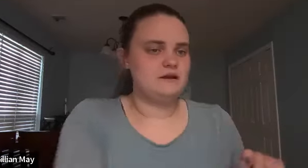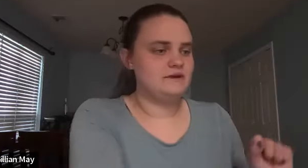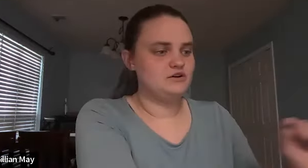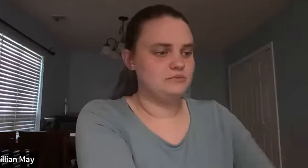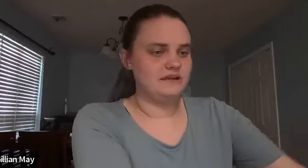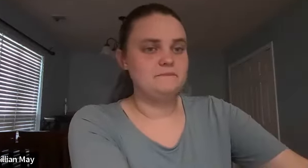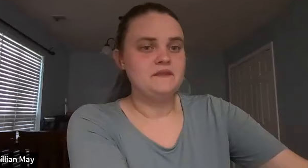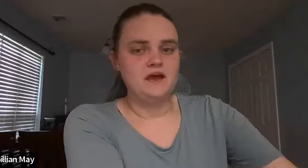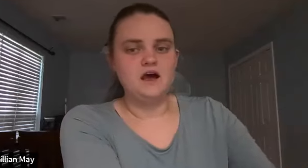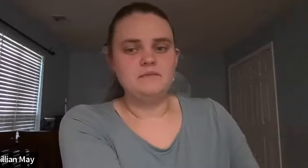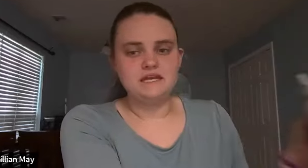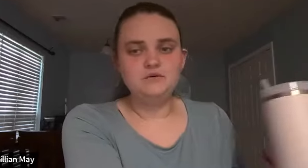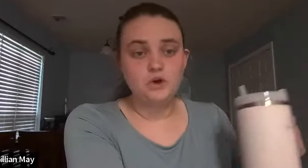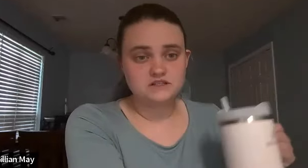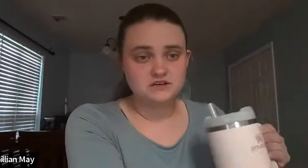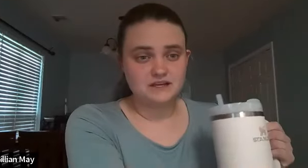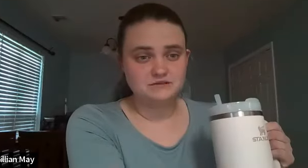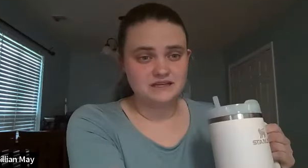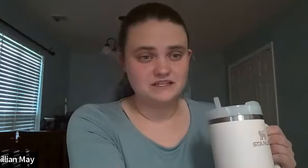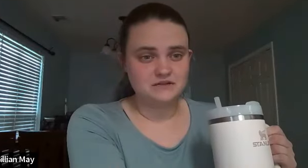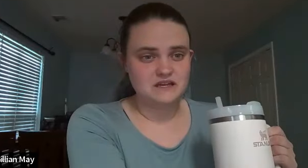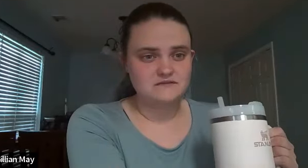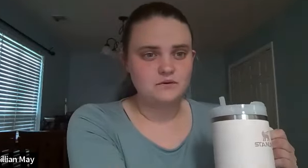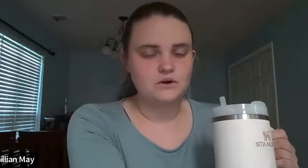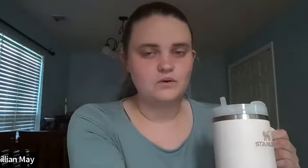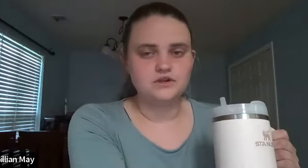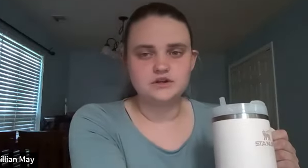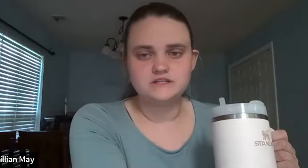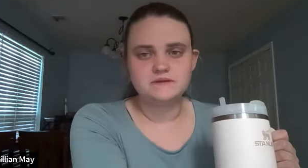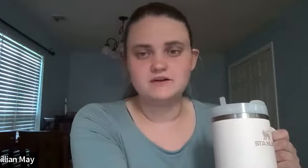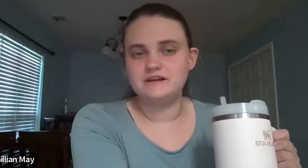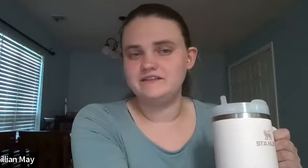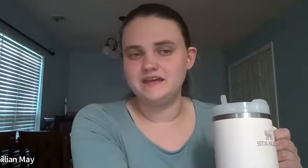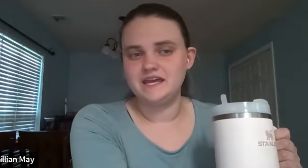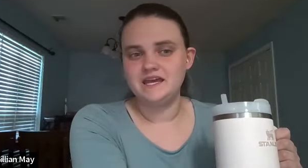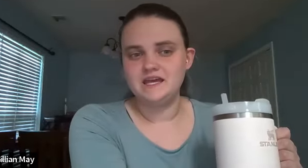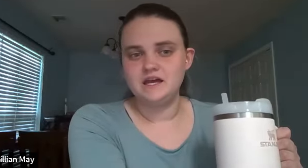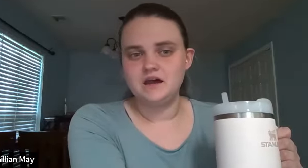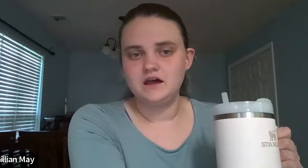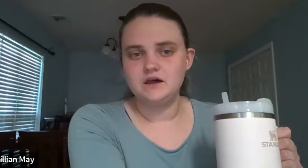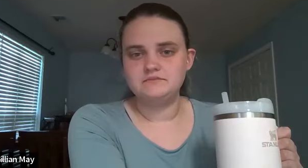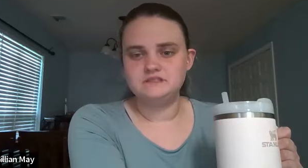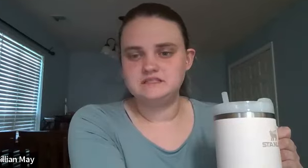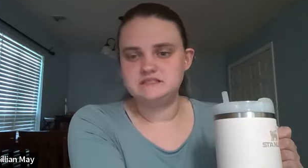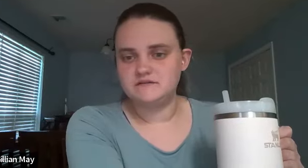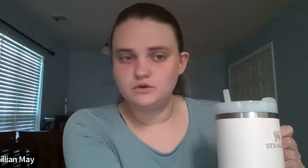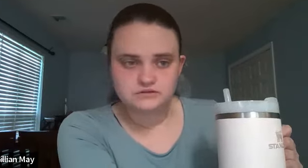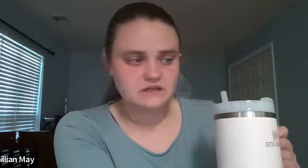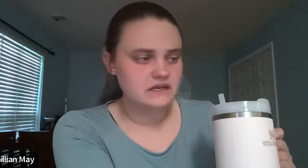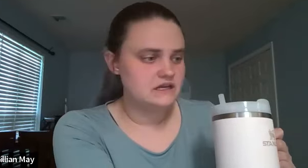back to opening it. Any words that you guys would like to know the sign for, or you're curious about, or anything deaf culture related, or